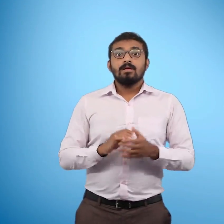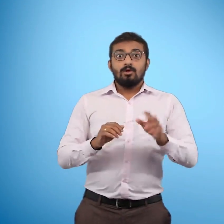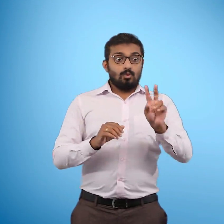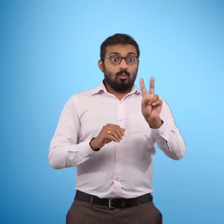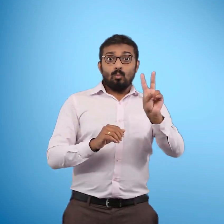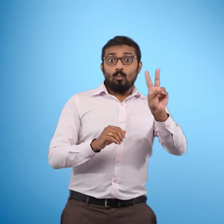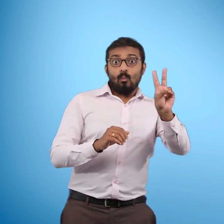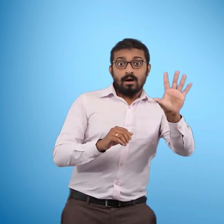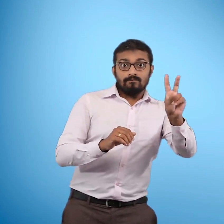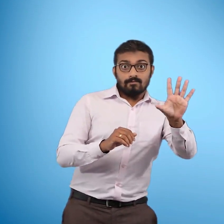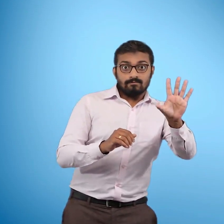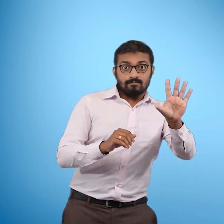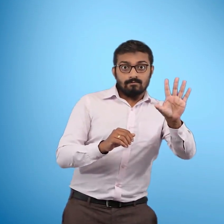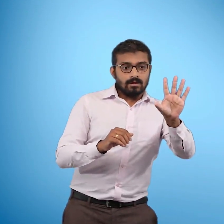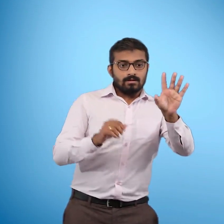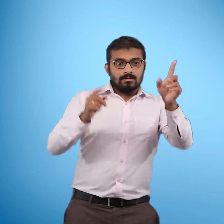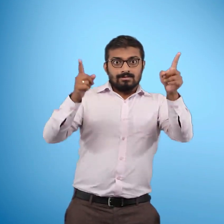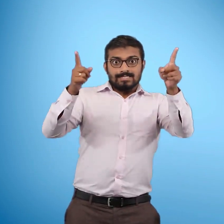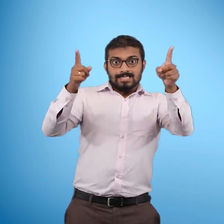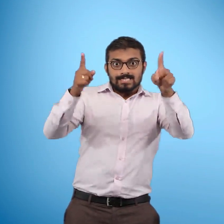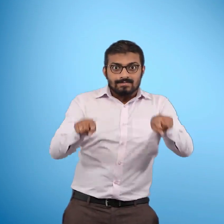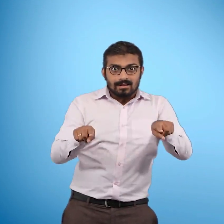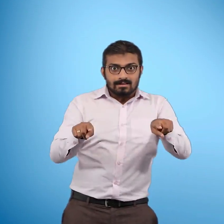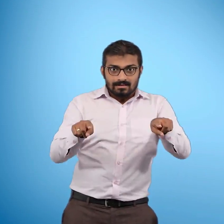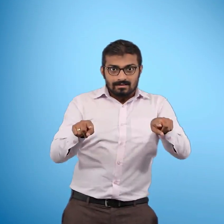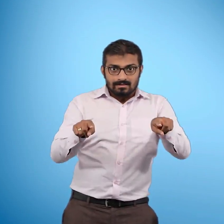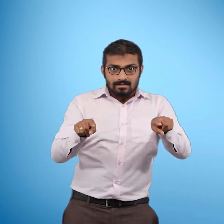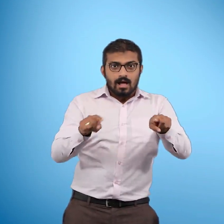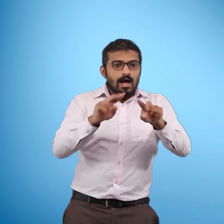Write the factors of 25 in the red circle